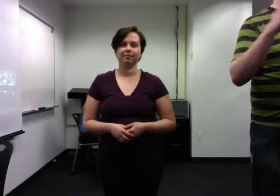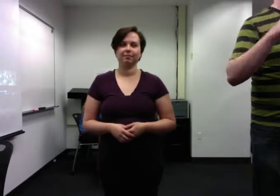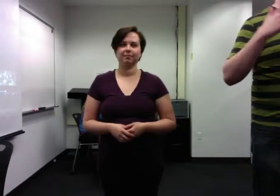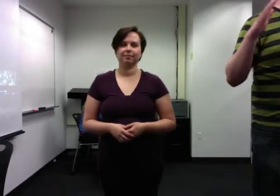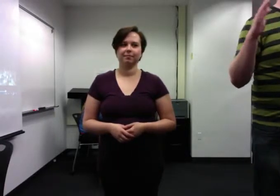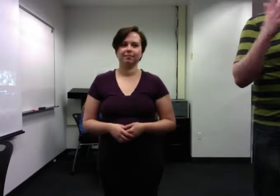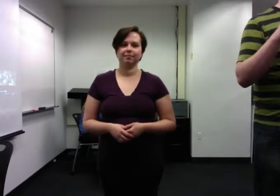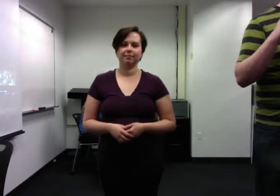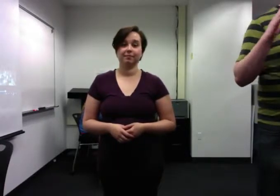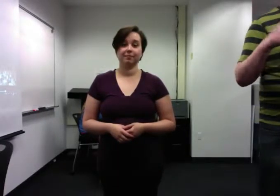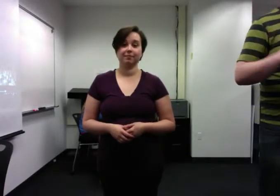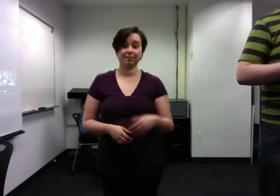Thank you.